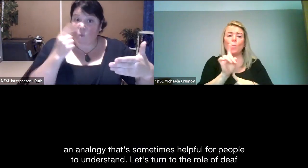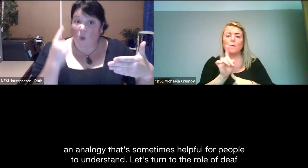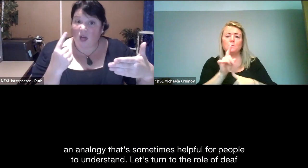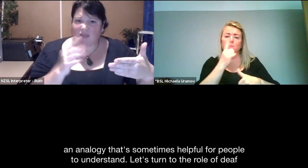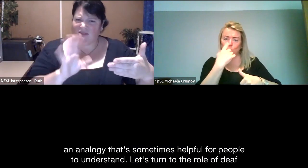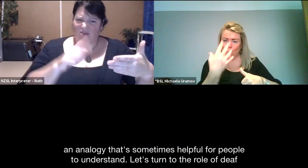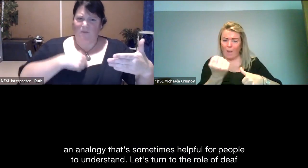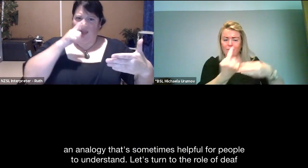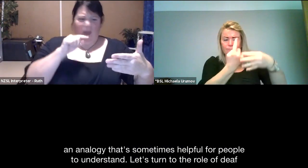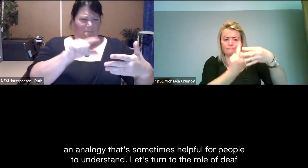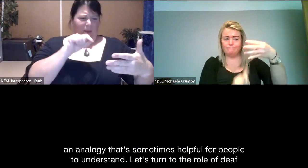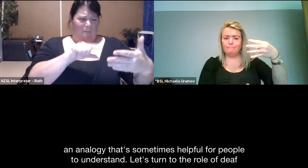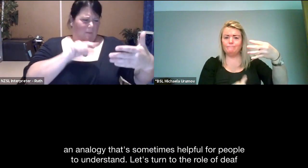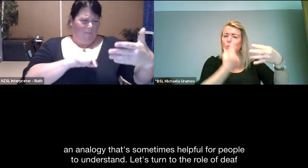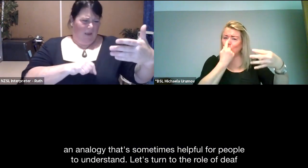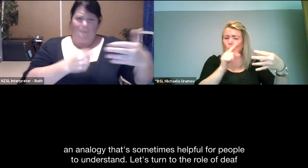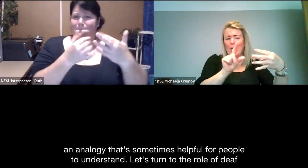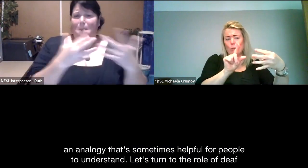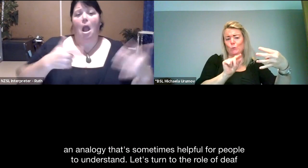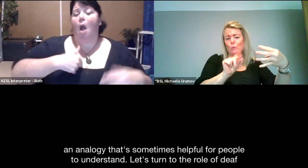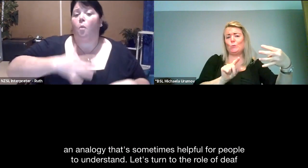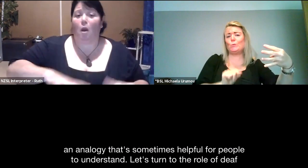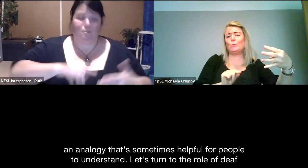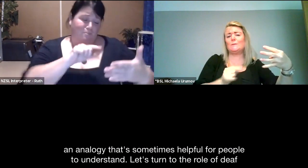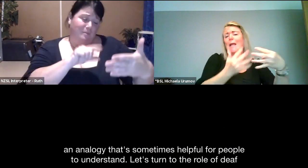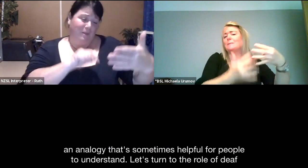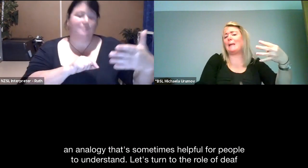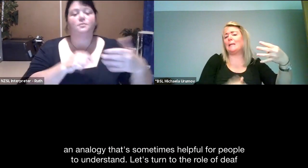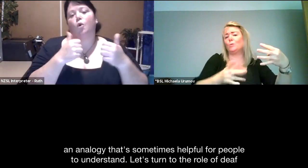I think that's an analogy that sometimes is helpful for people to understand.